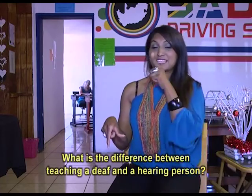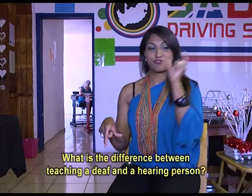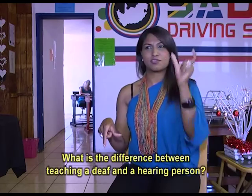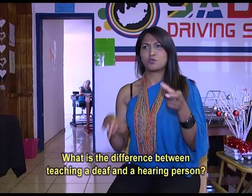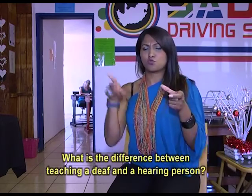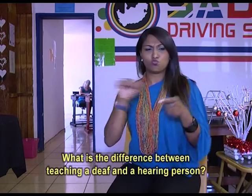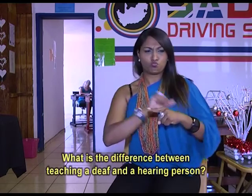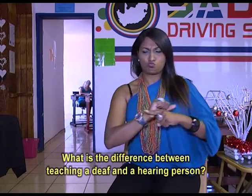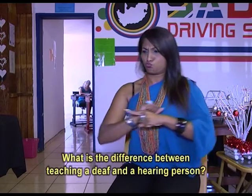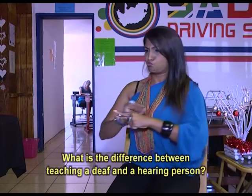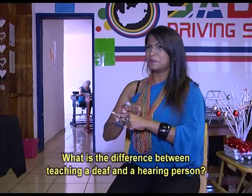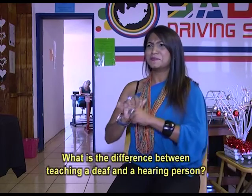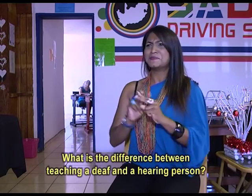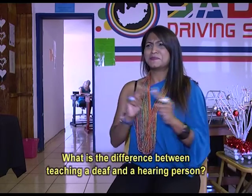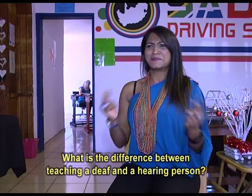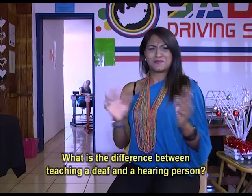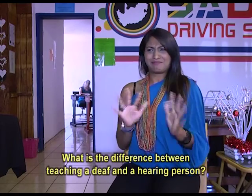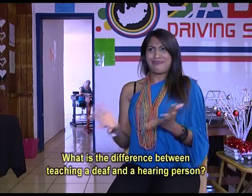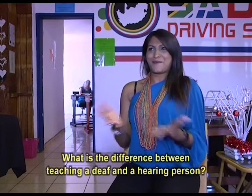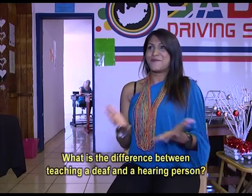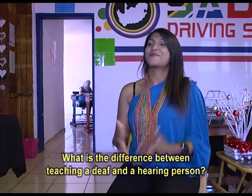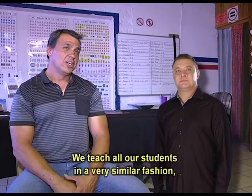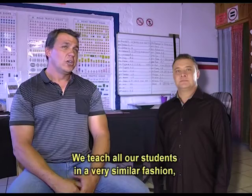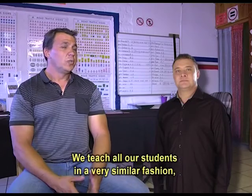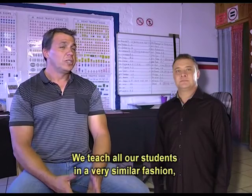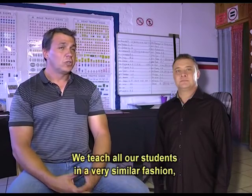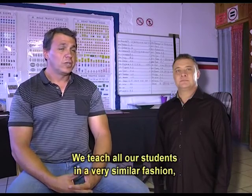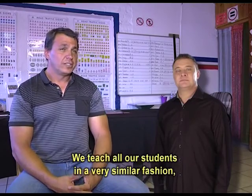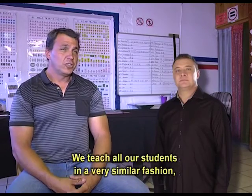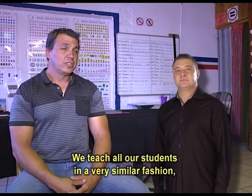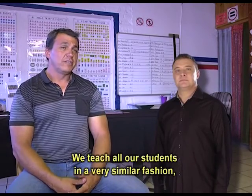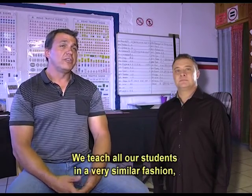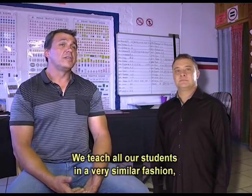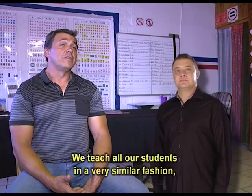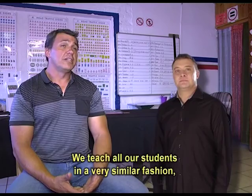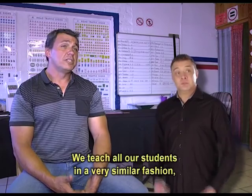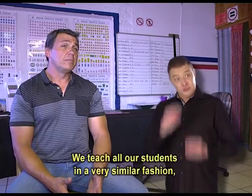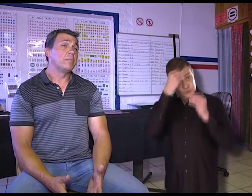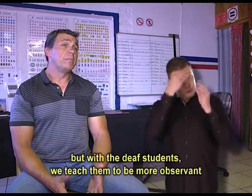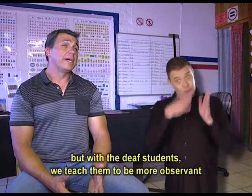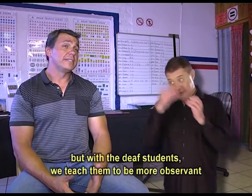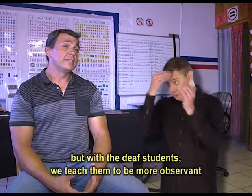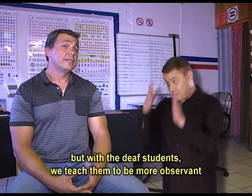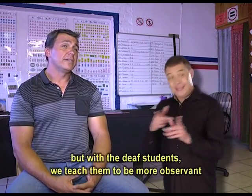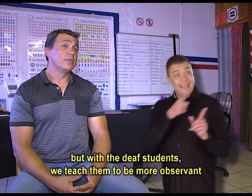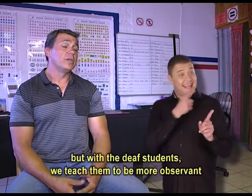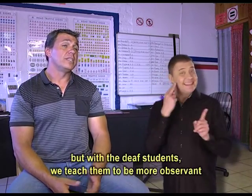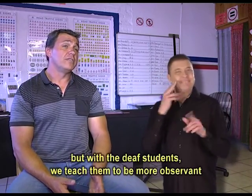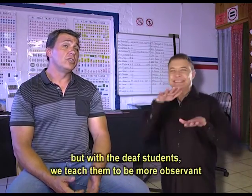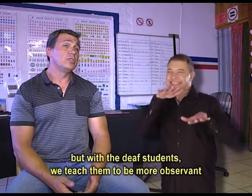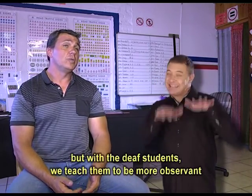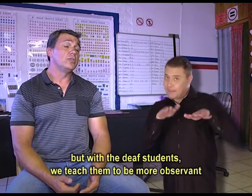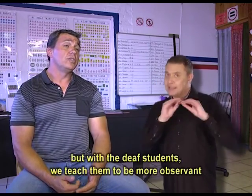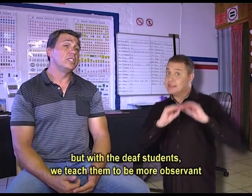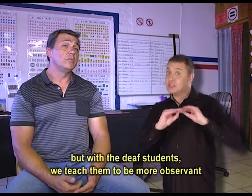difference between teaching a deaf and a hearing person? We teach all our students in a very similar fashion, but with